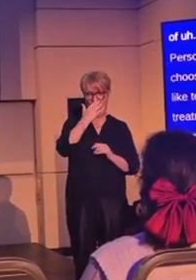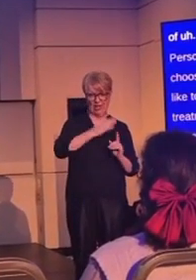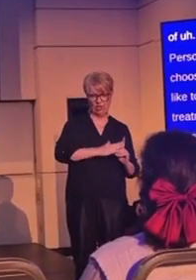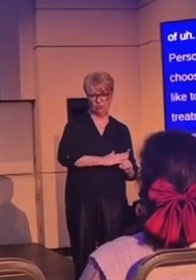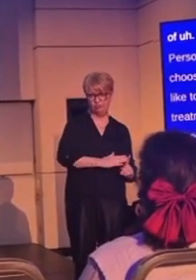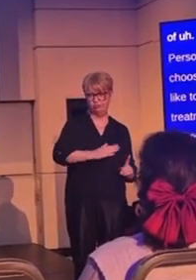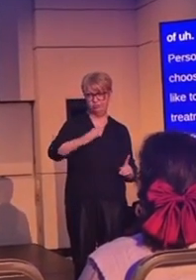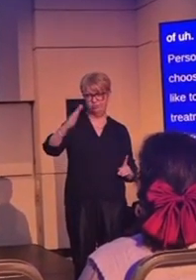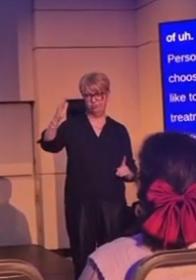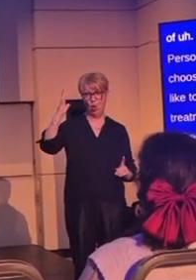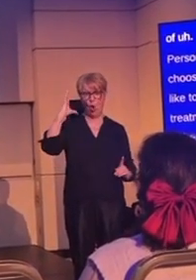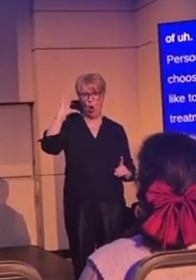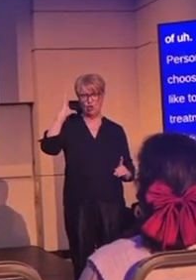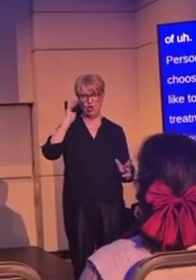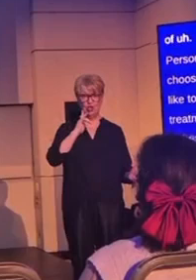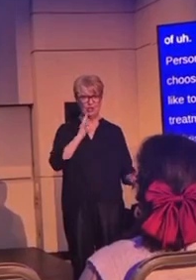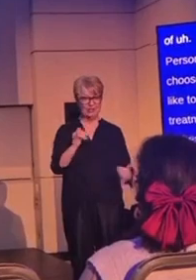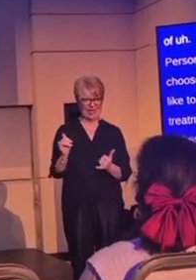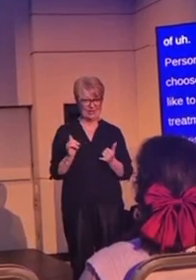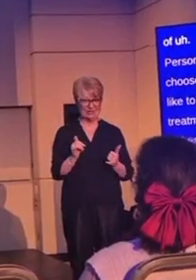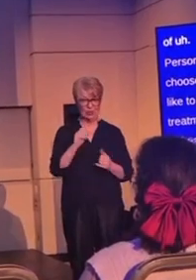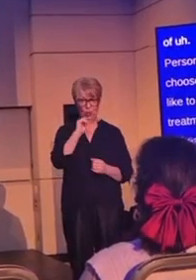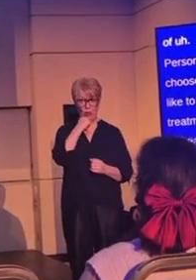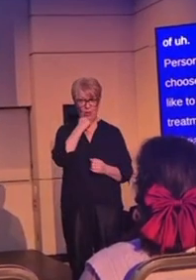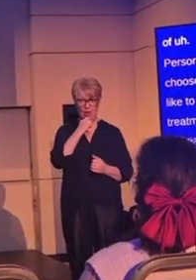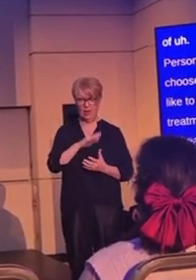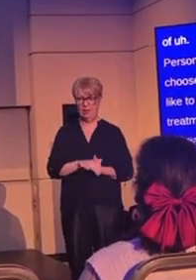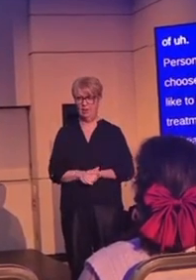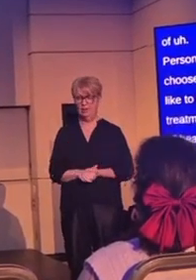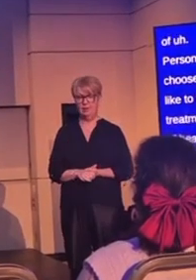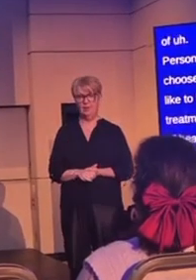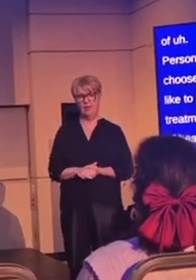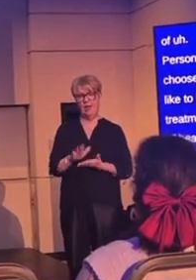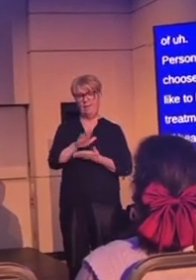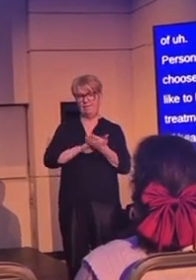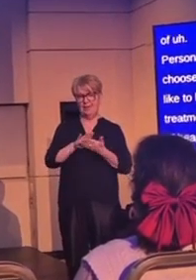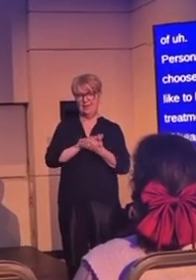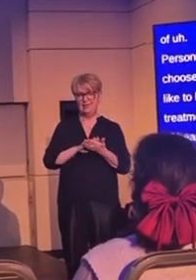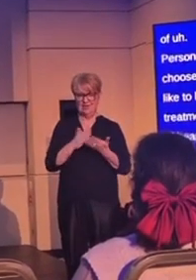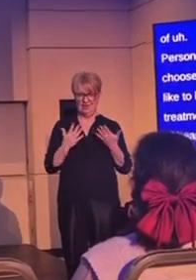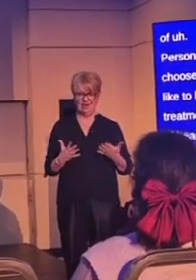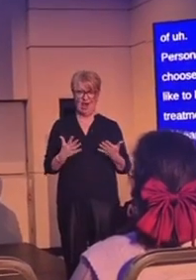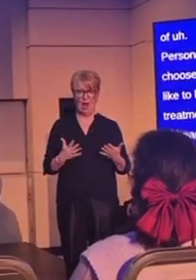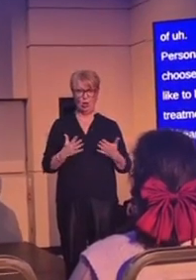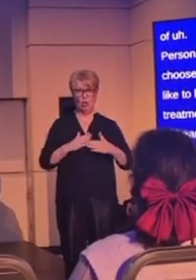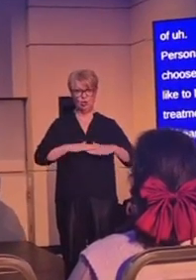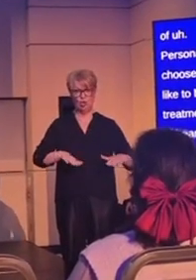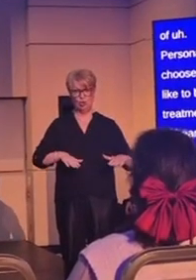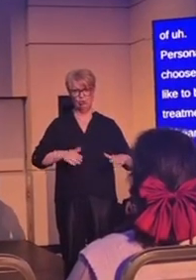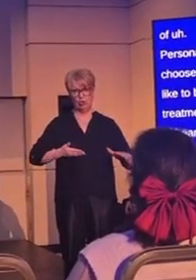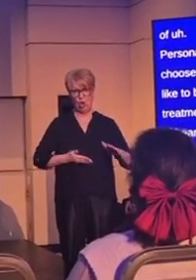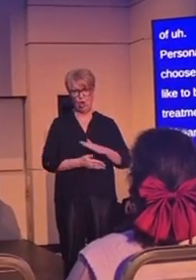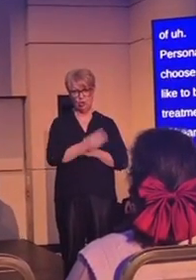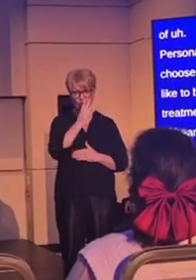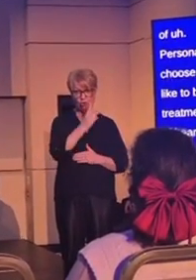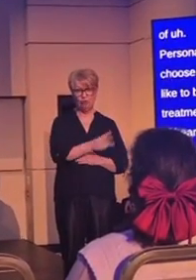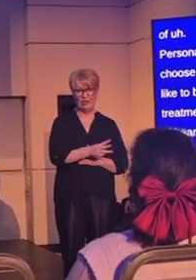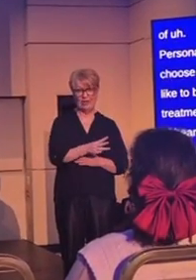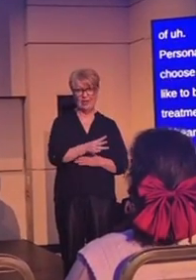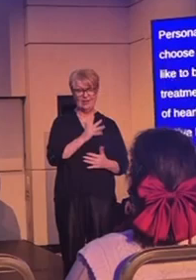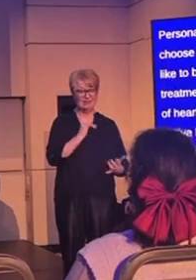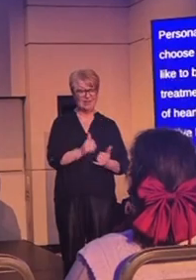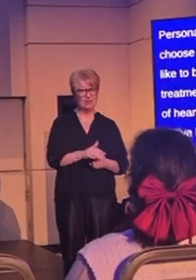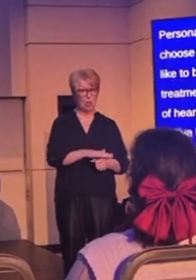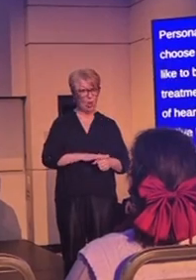audiology tests. That means that we now do children below the age of 3 are tested locally.